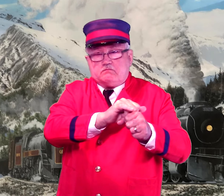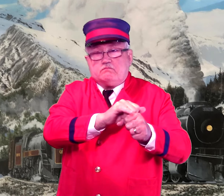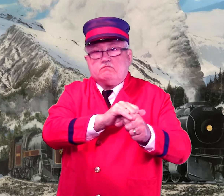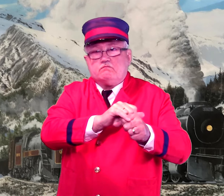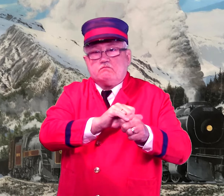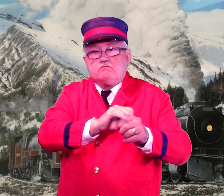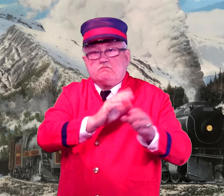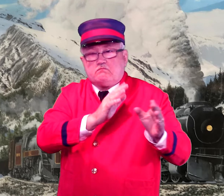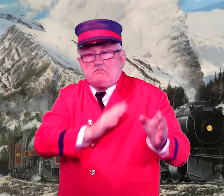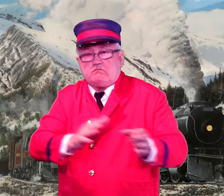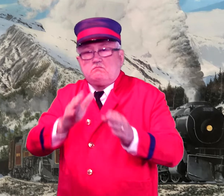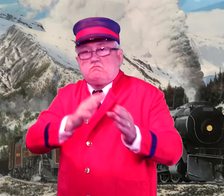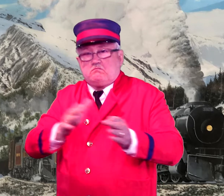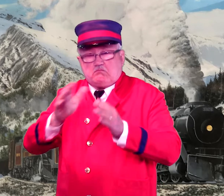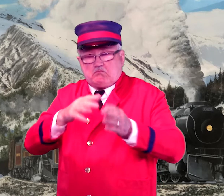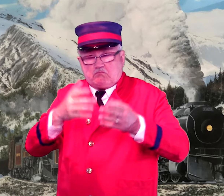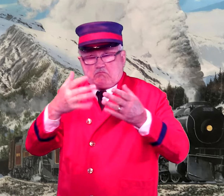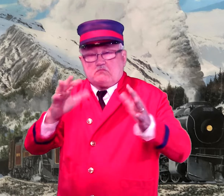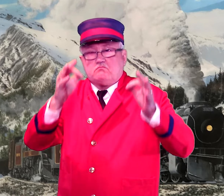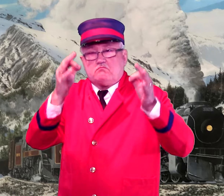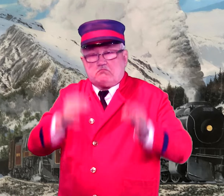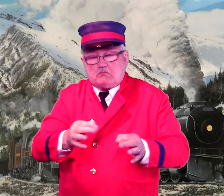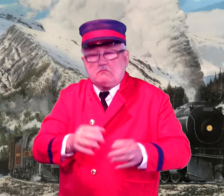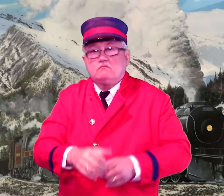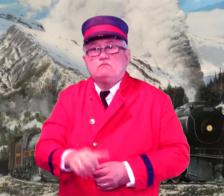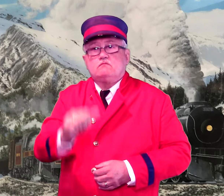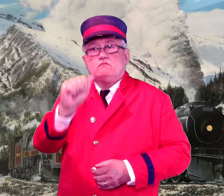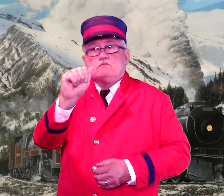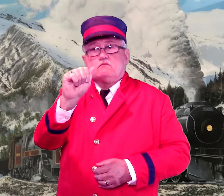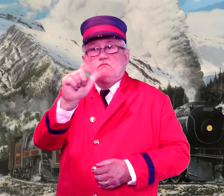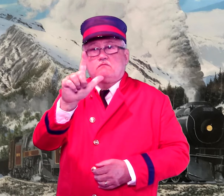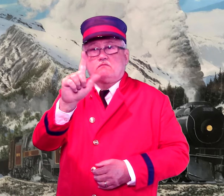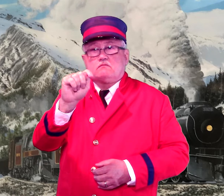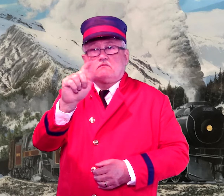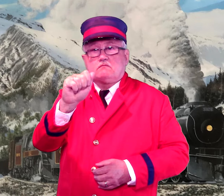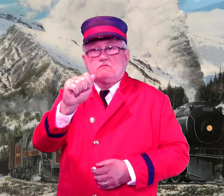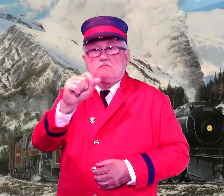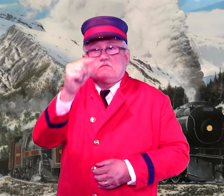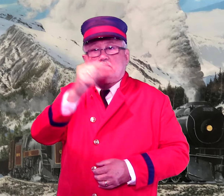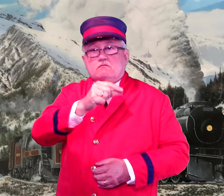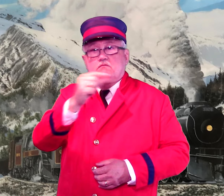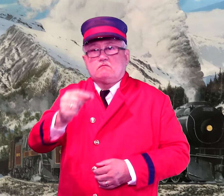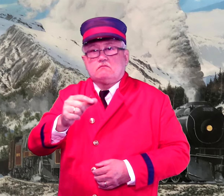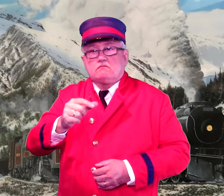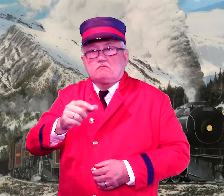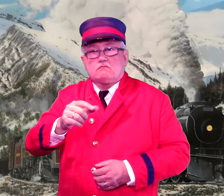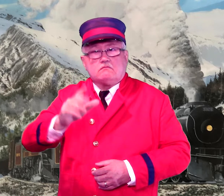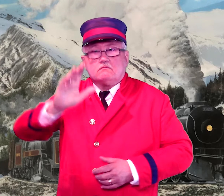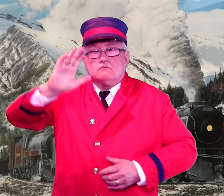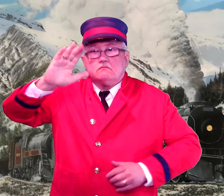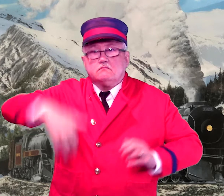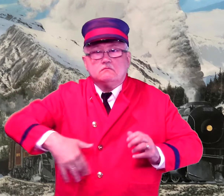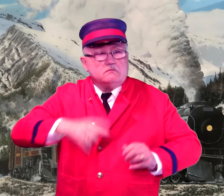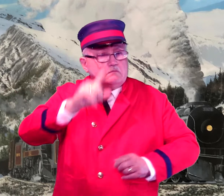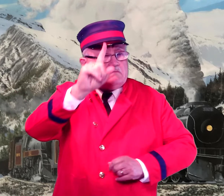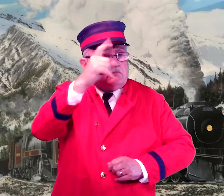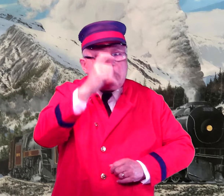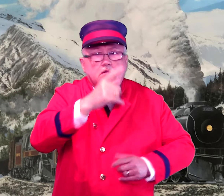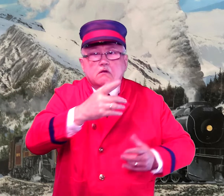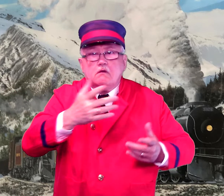So those decisions were set in place. At some point later, the Alberta government heard about this arrangement and